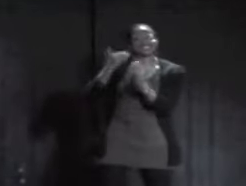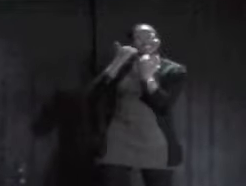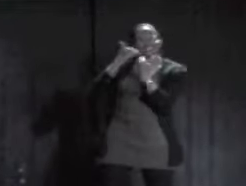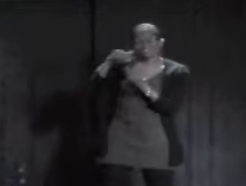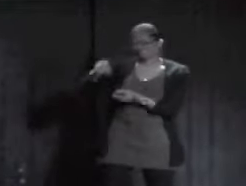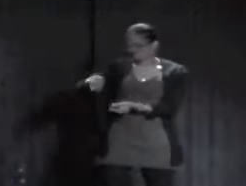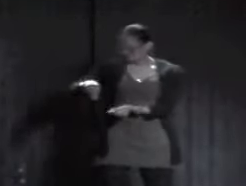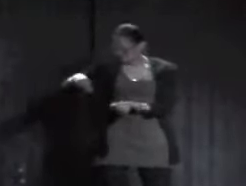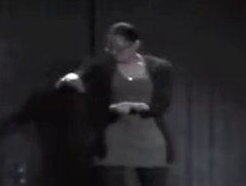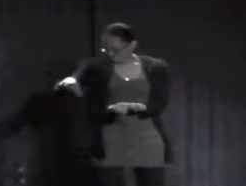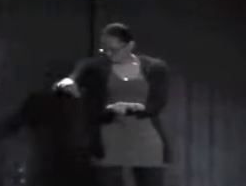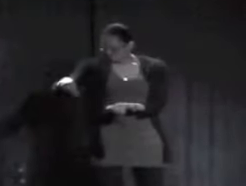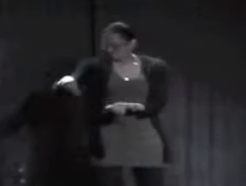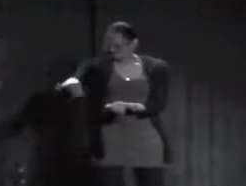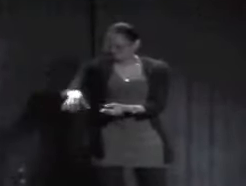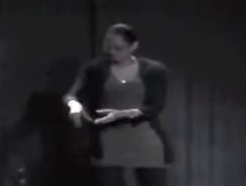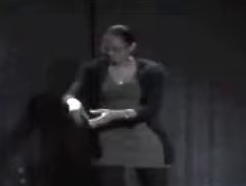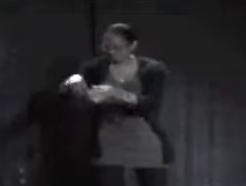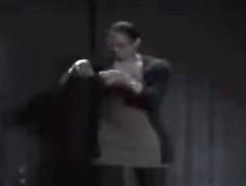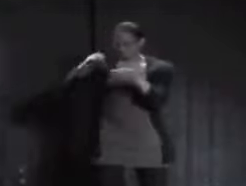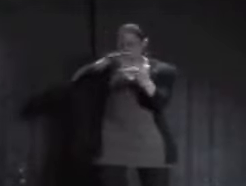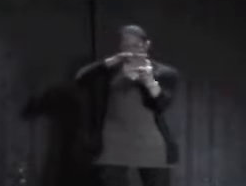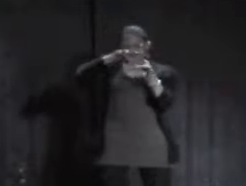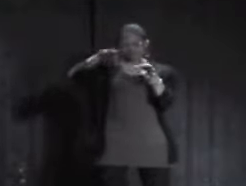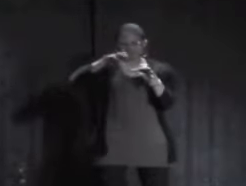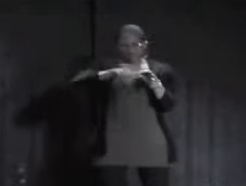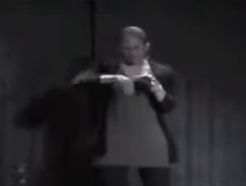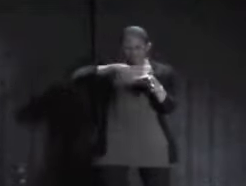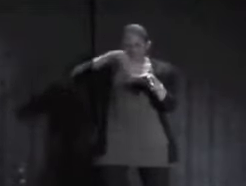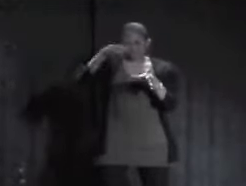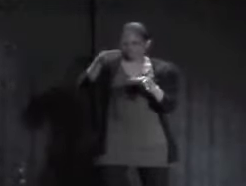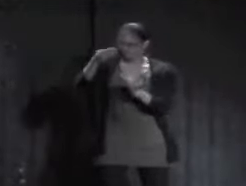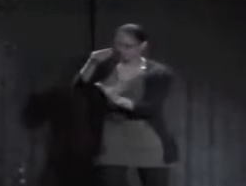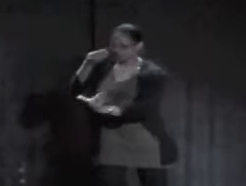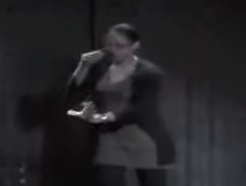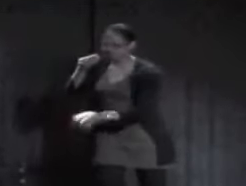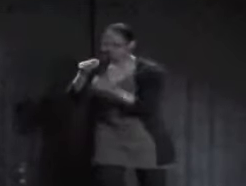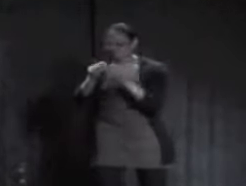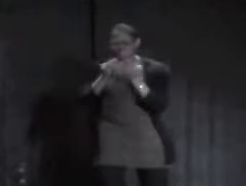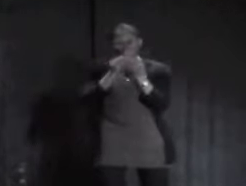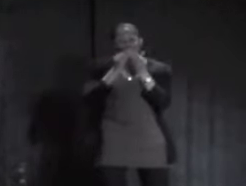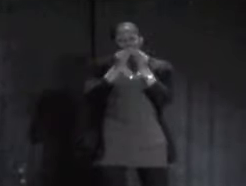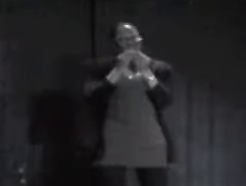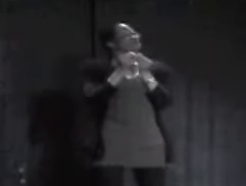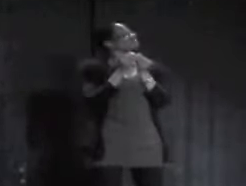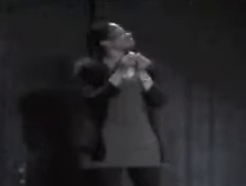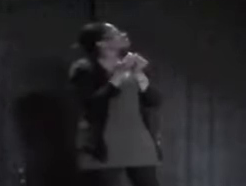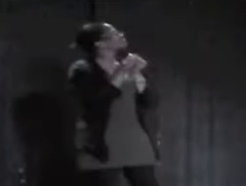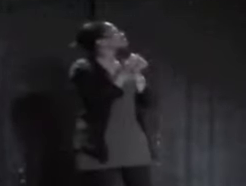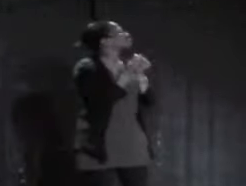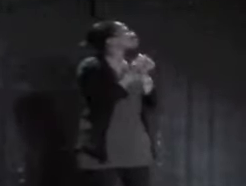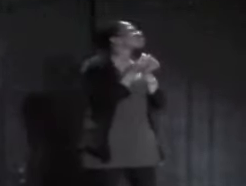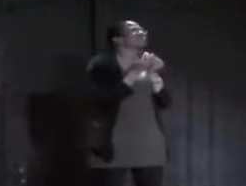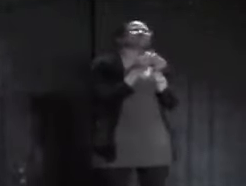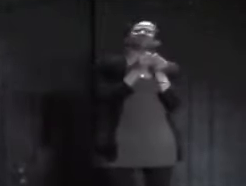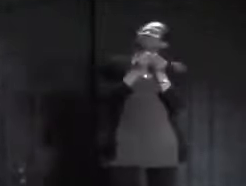So he opens up this lunchbox and gets his sandwich out. Opens the Ziploc bag and starts eating his sandwich.